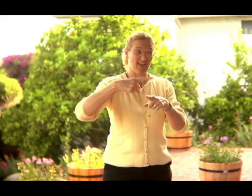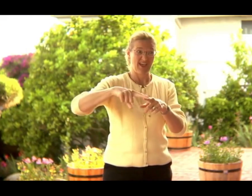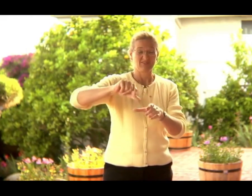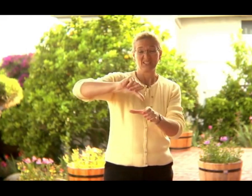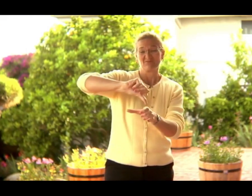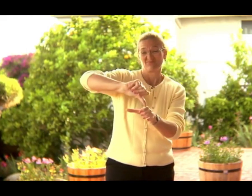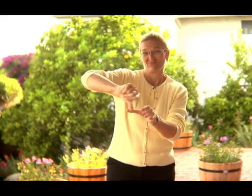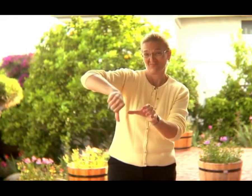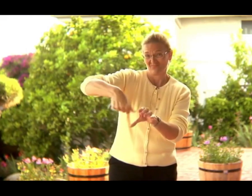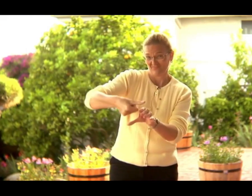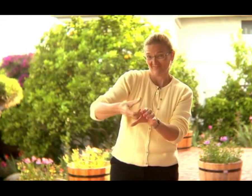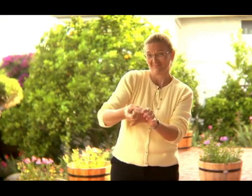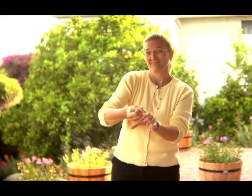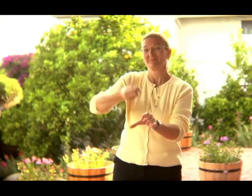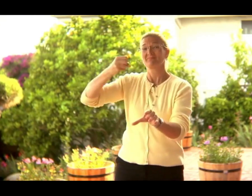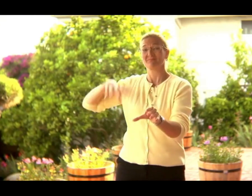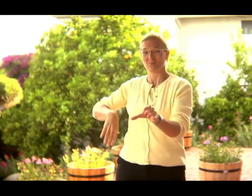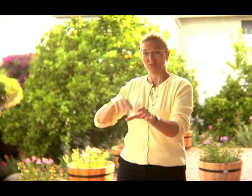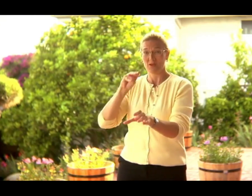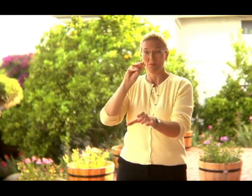the melanoma.